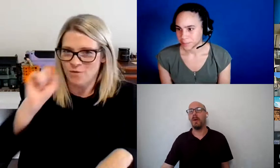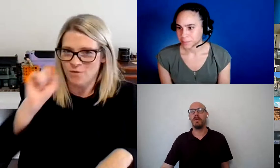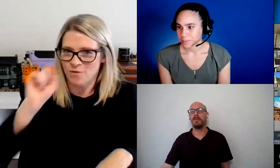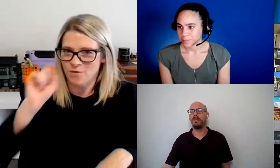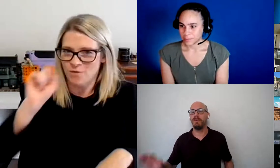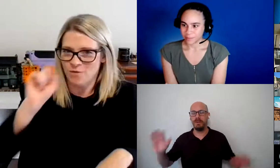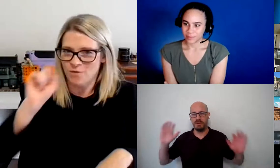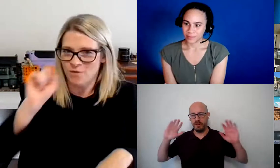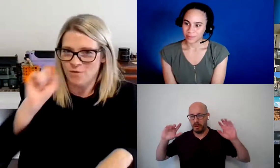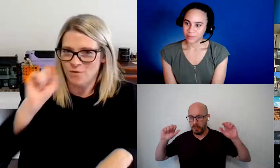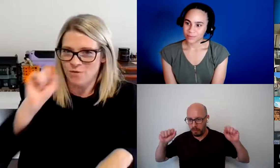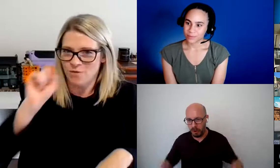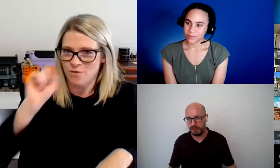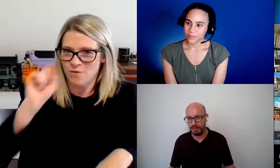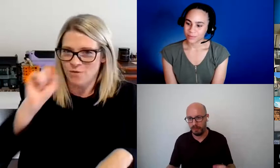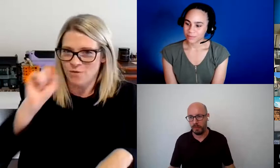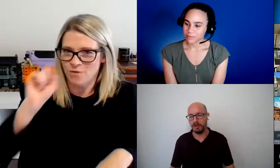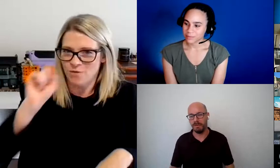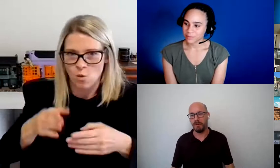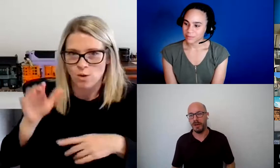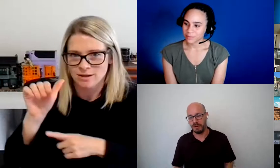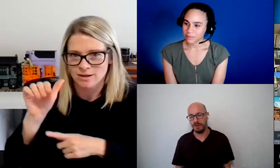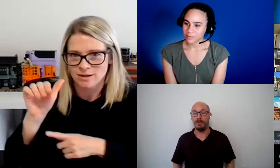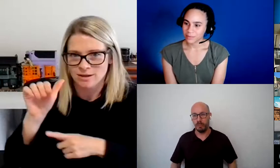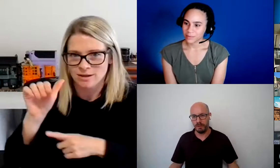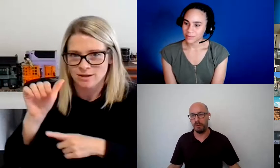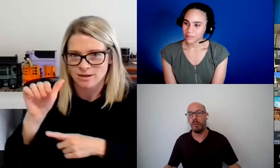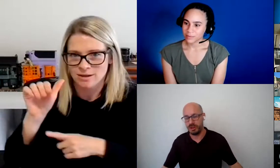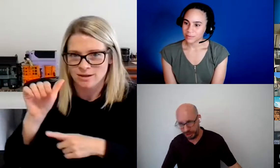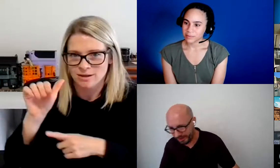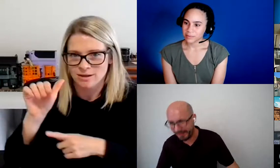Oh, just a wonderful, wonderful question. Wonderful questions.